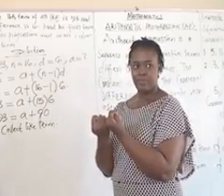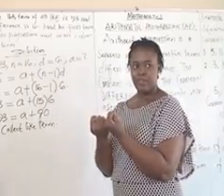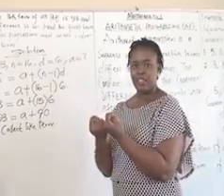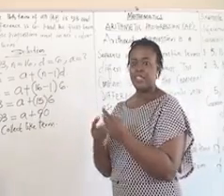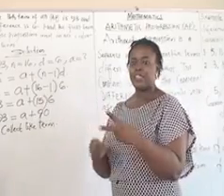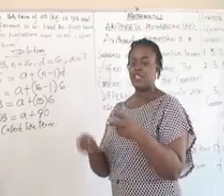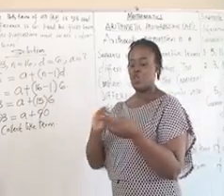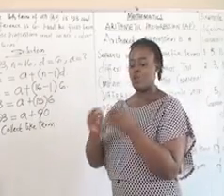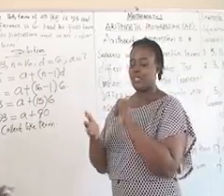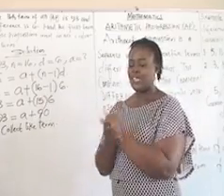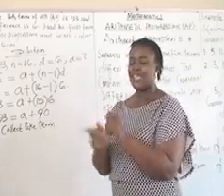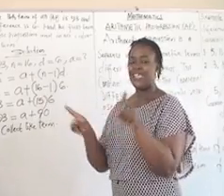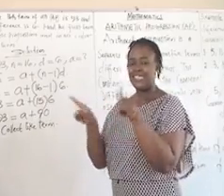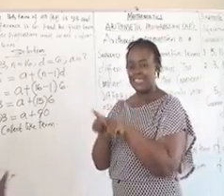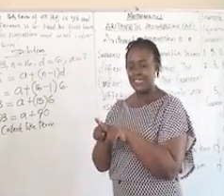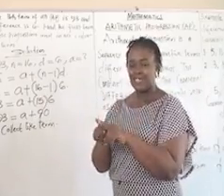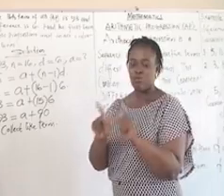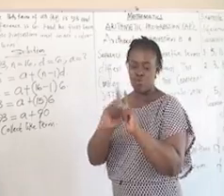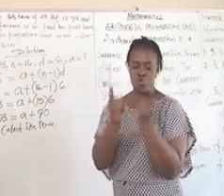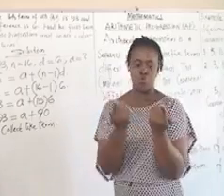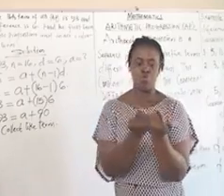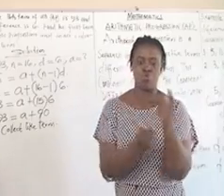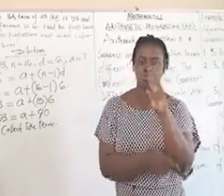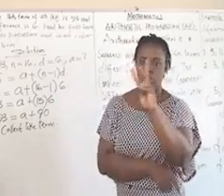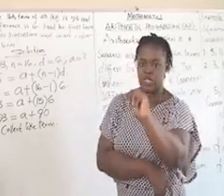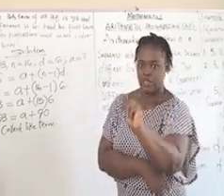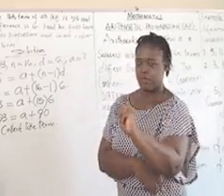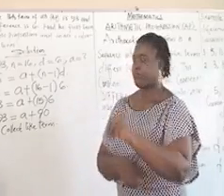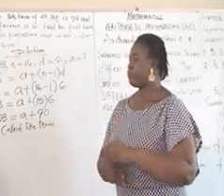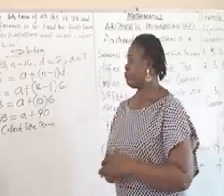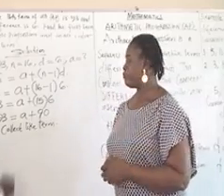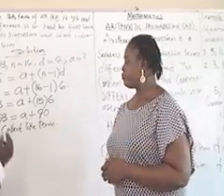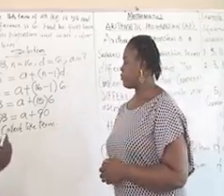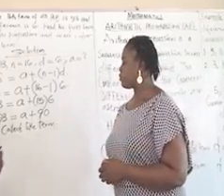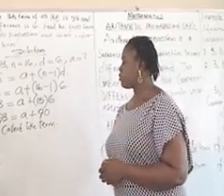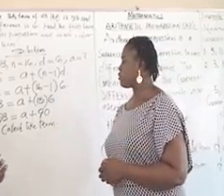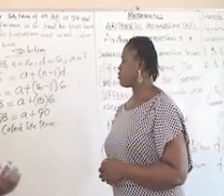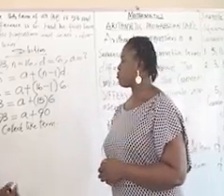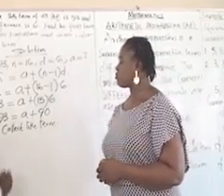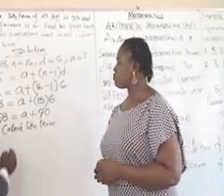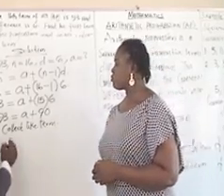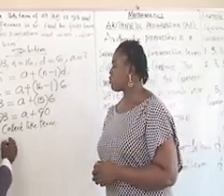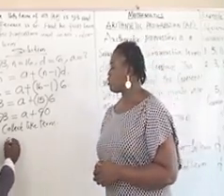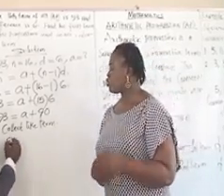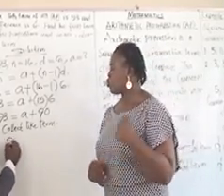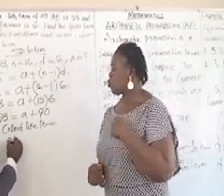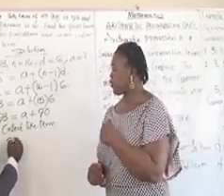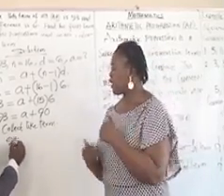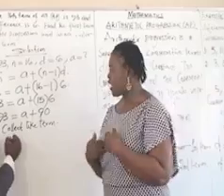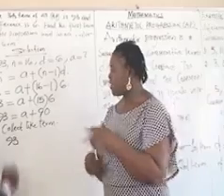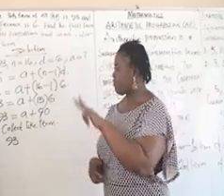similar. Put them to one side and take the other one to the other side. If we do that, mathematically we